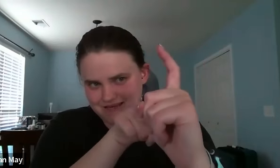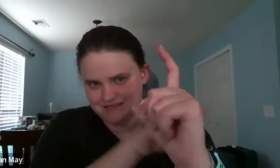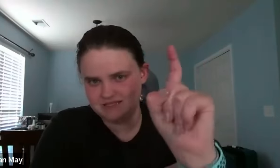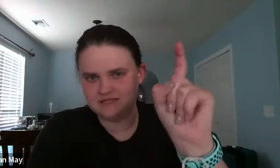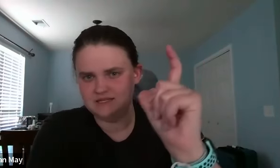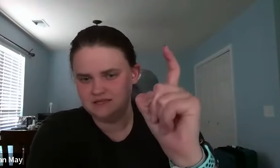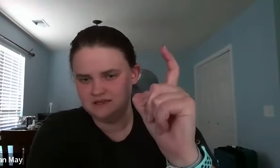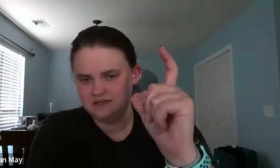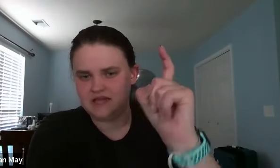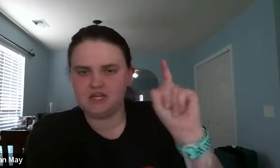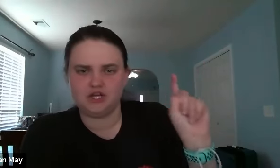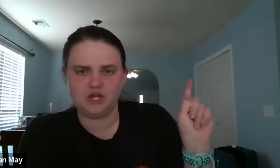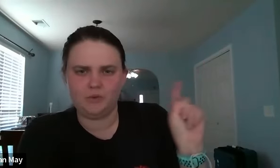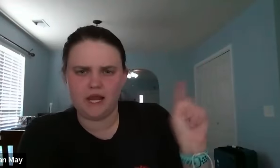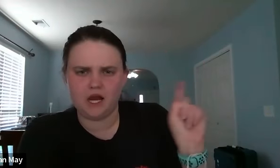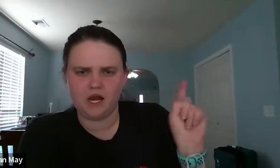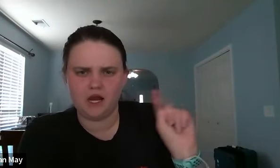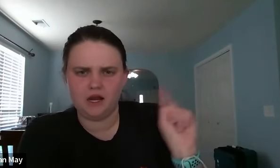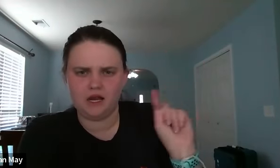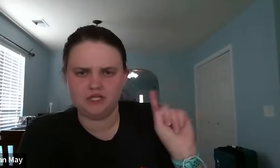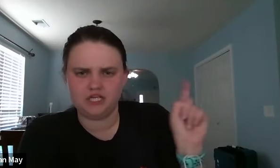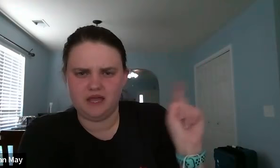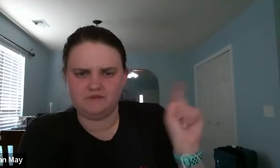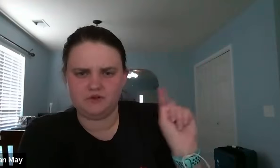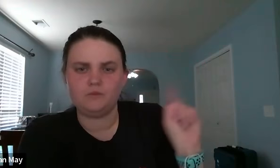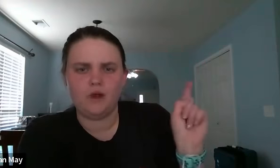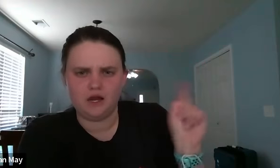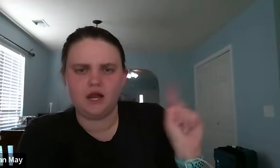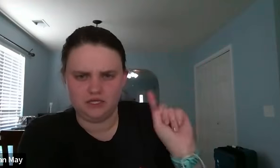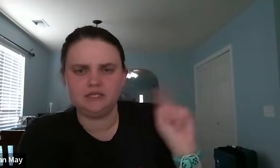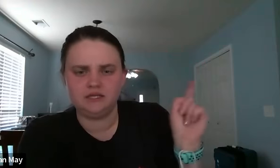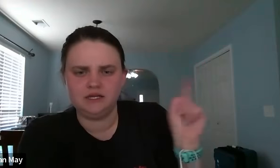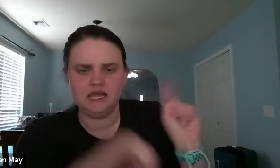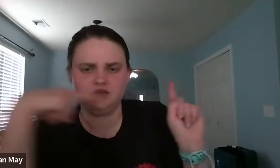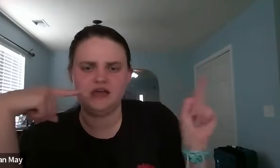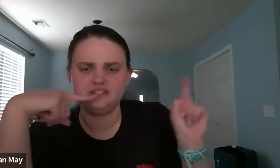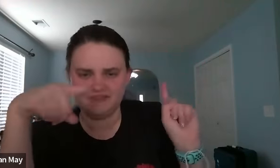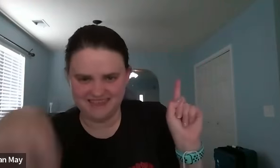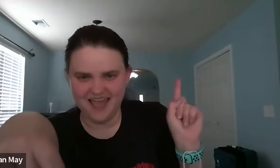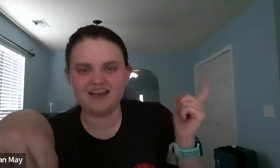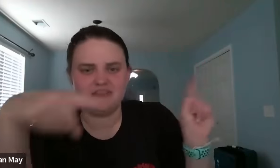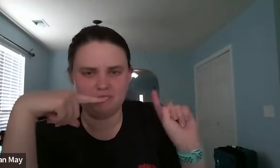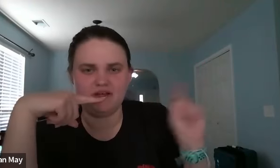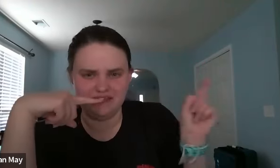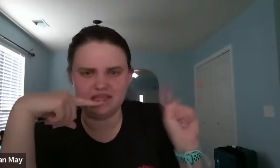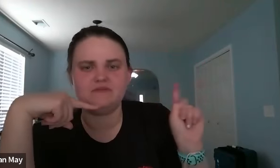bent. And you're going to go where. And you shake it back and forth. Where. And you kind of do that. Yeah. That again,